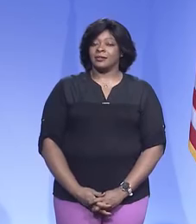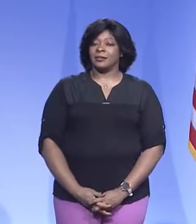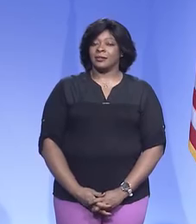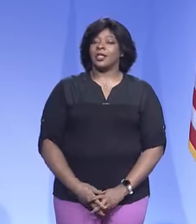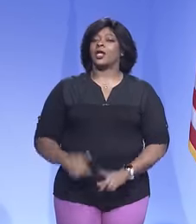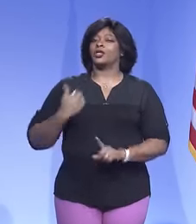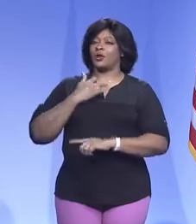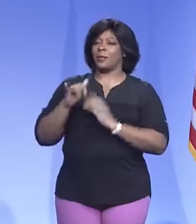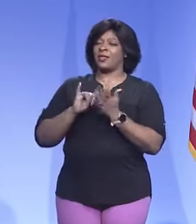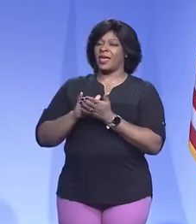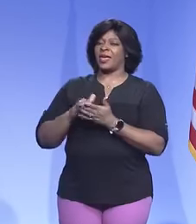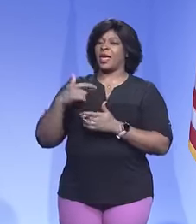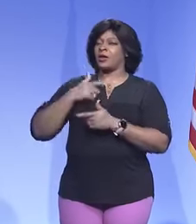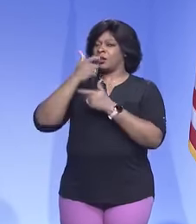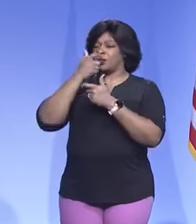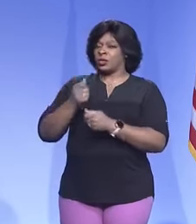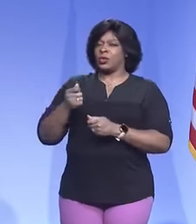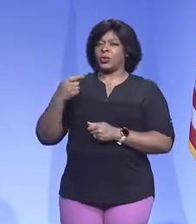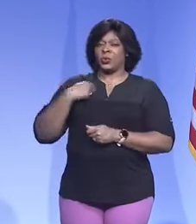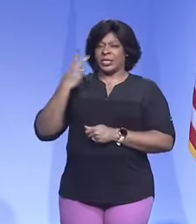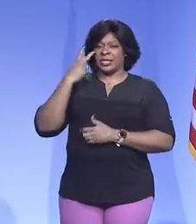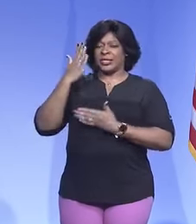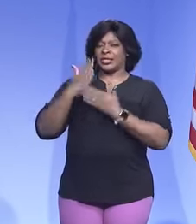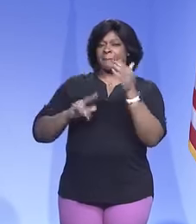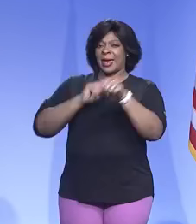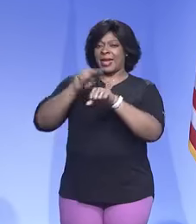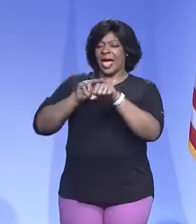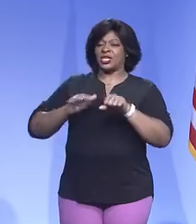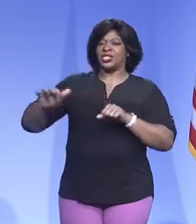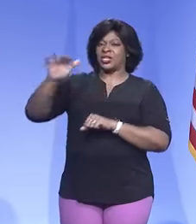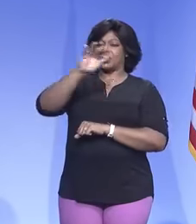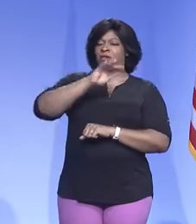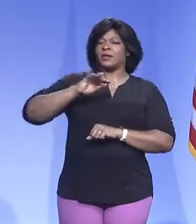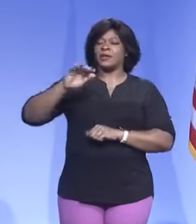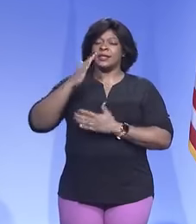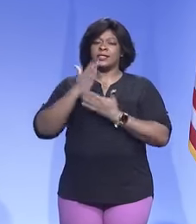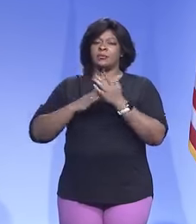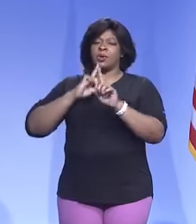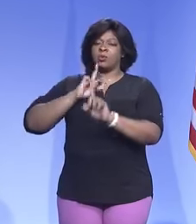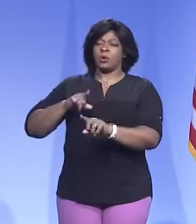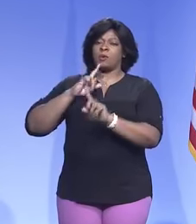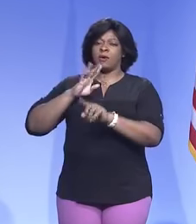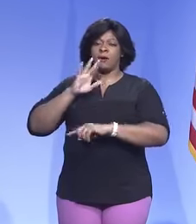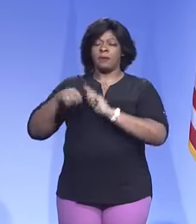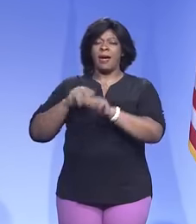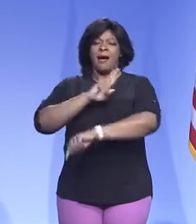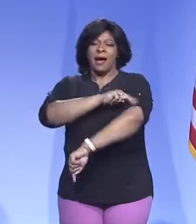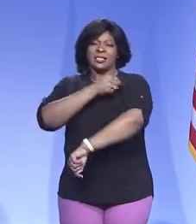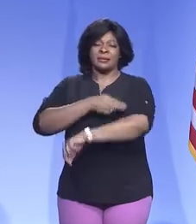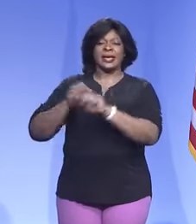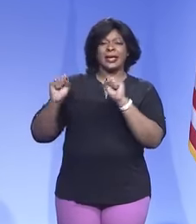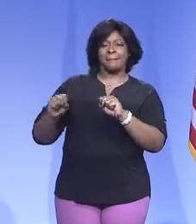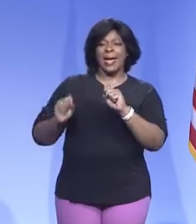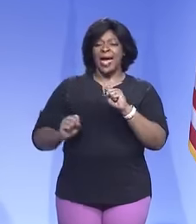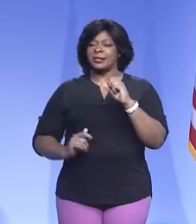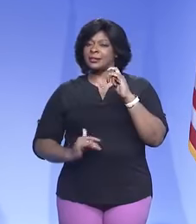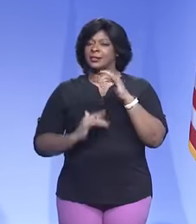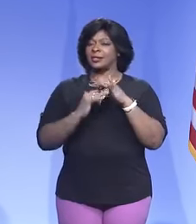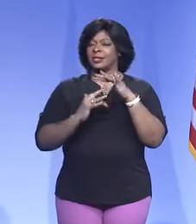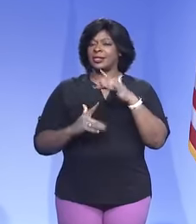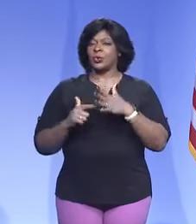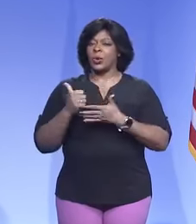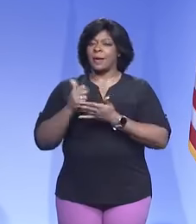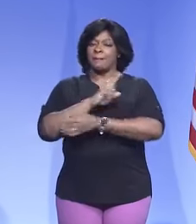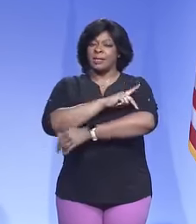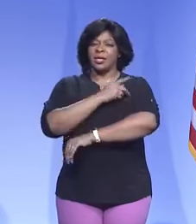Sorry about that. I was just interested because we'd seen some of this nationally, in some reporting, and we always talk about hospital capacity, but